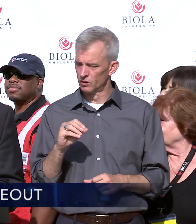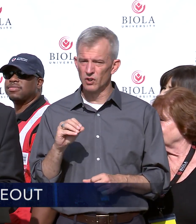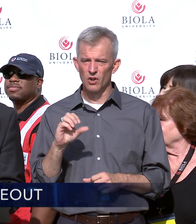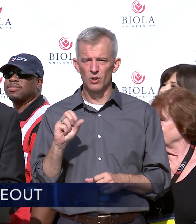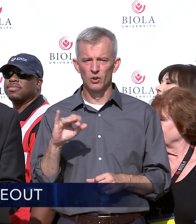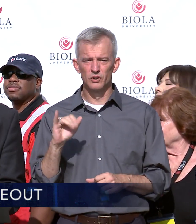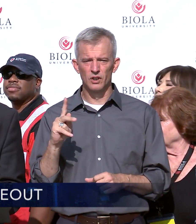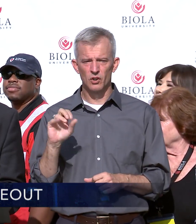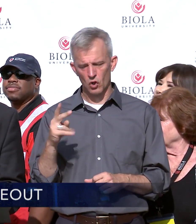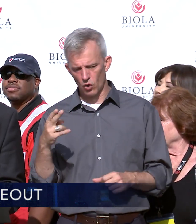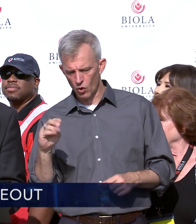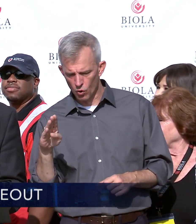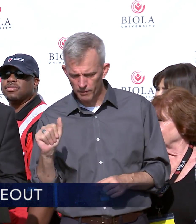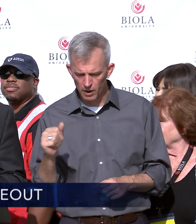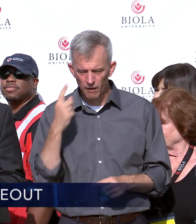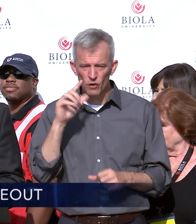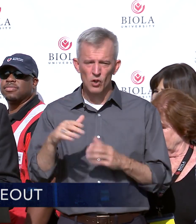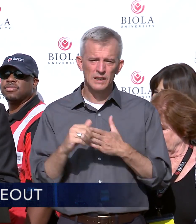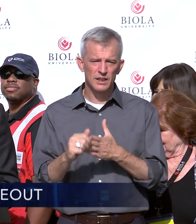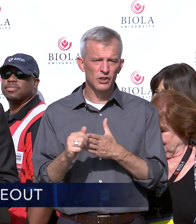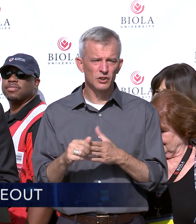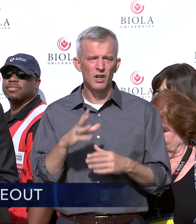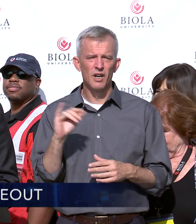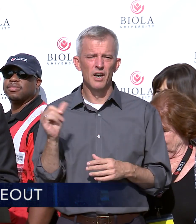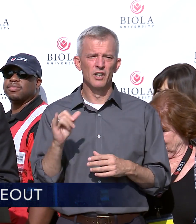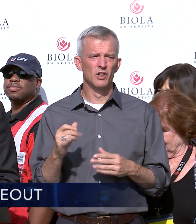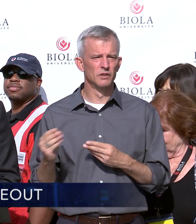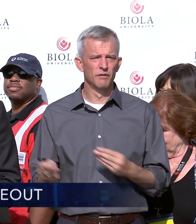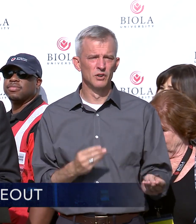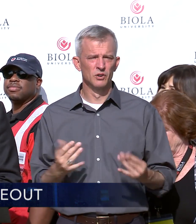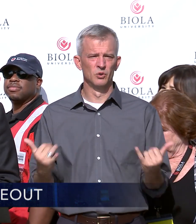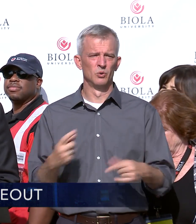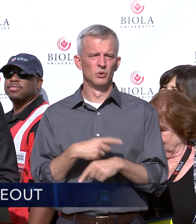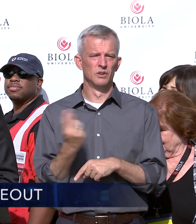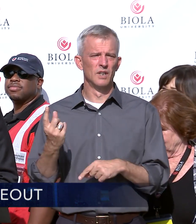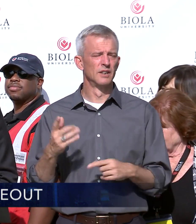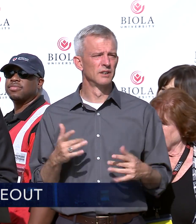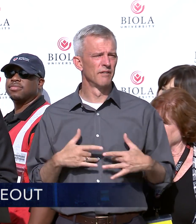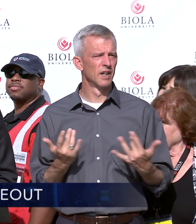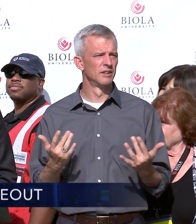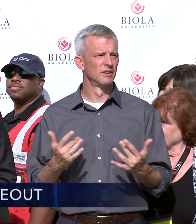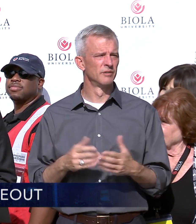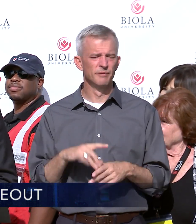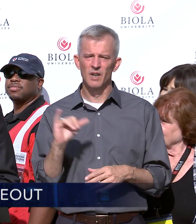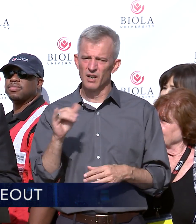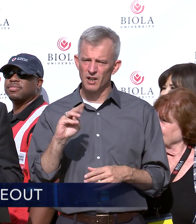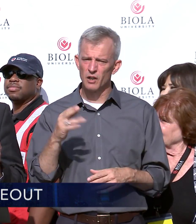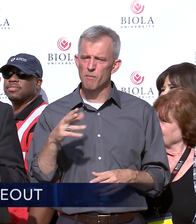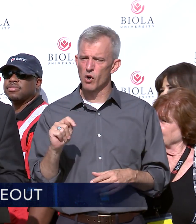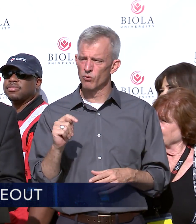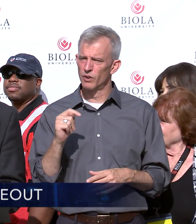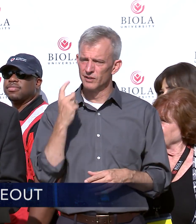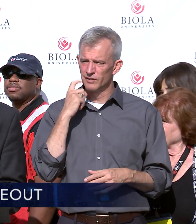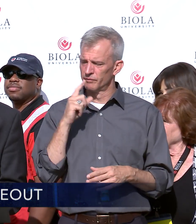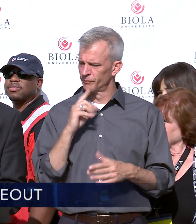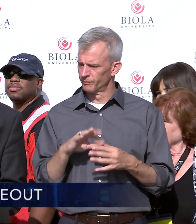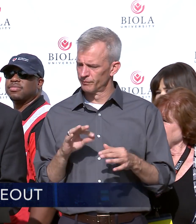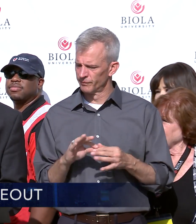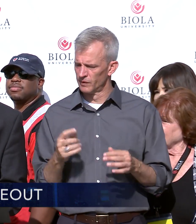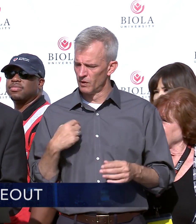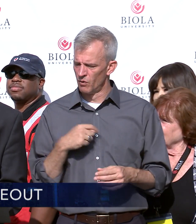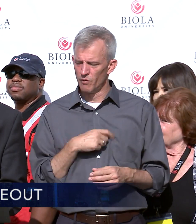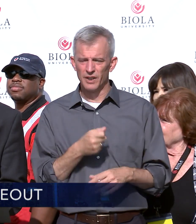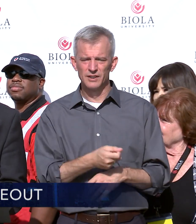our campus over the years and also for facilitating today's events. As Margaret alluded to, we have made a number of